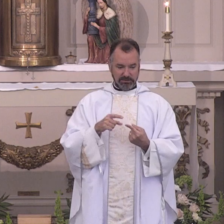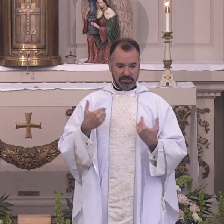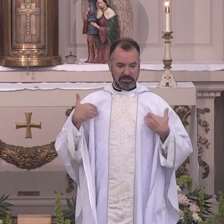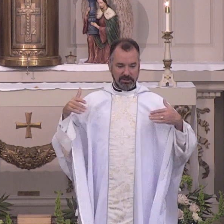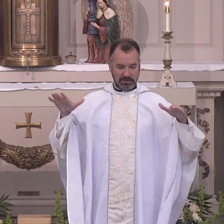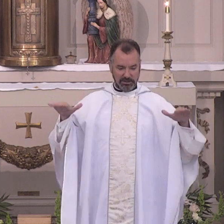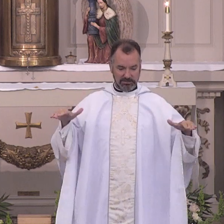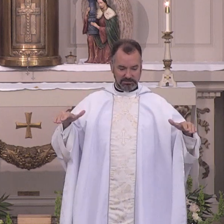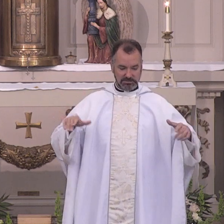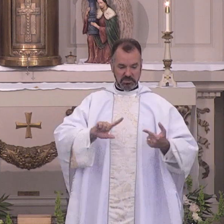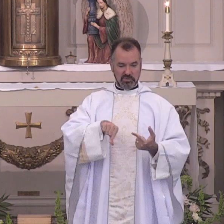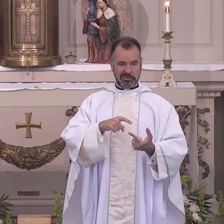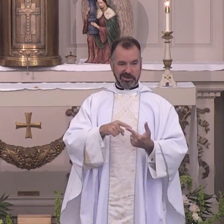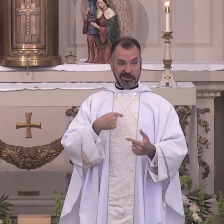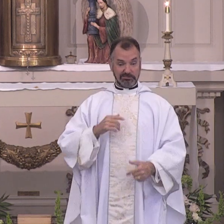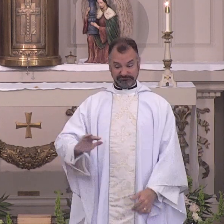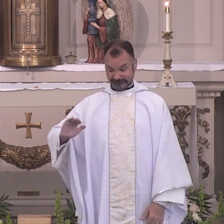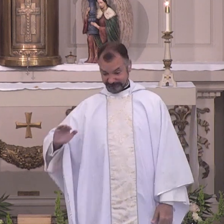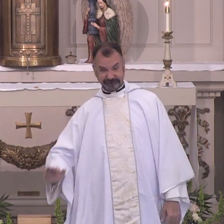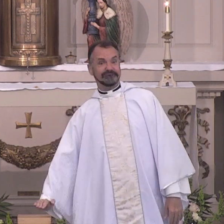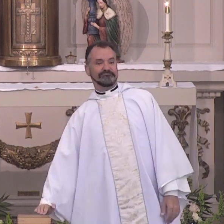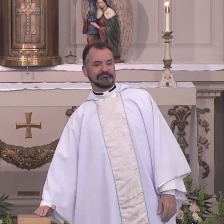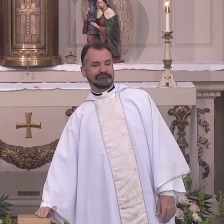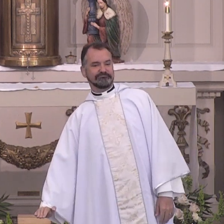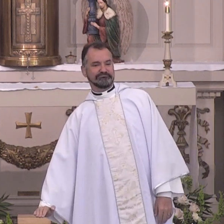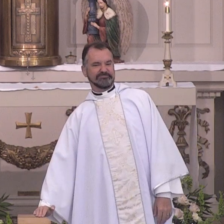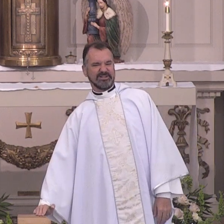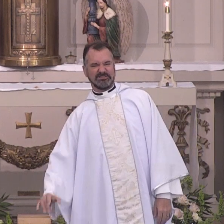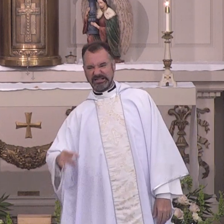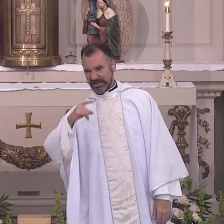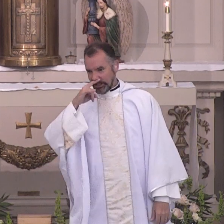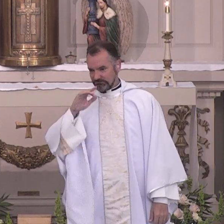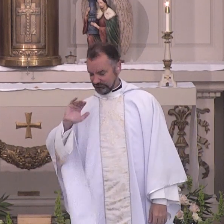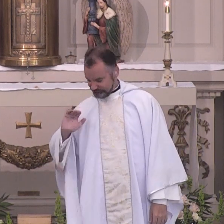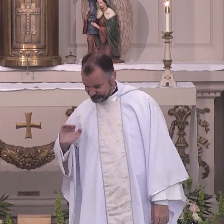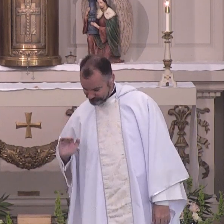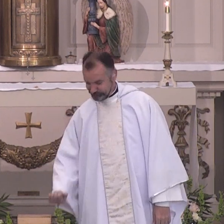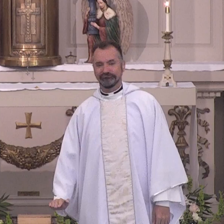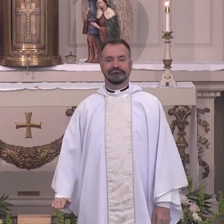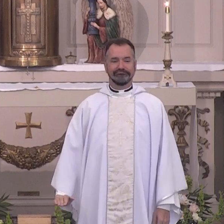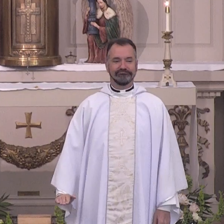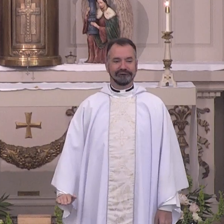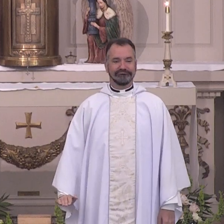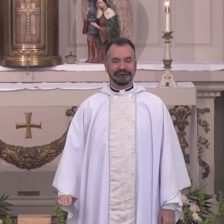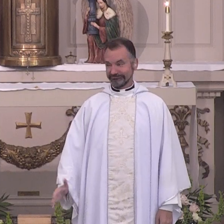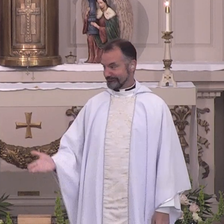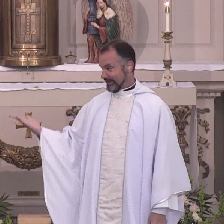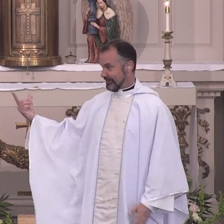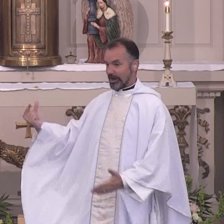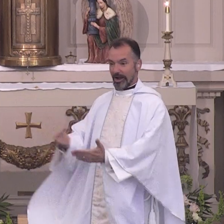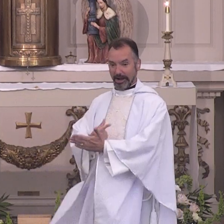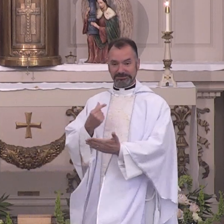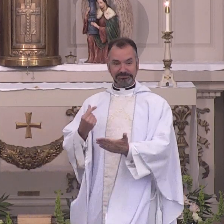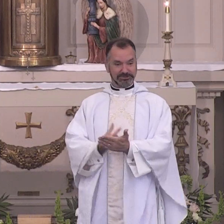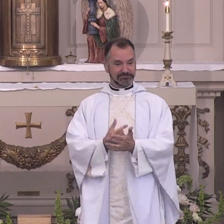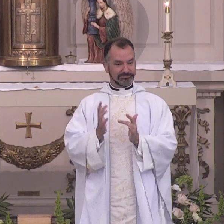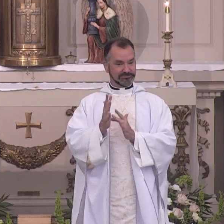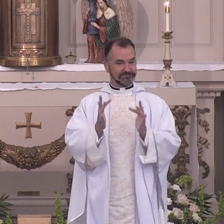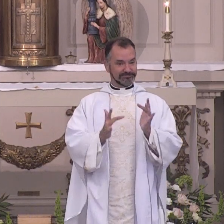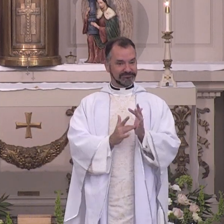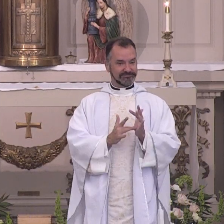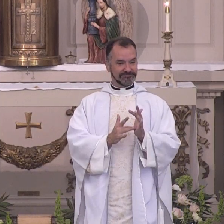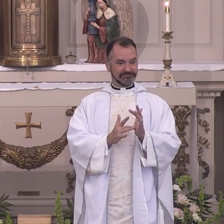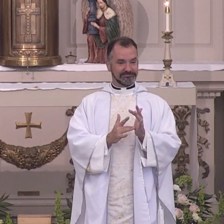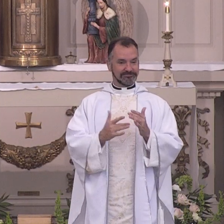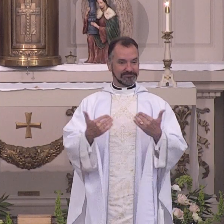When I learned about the angels, I was young. I was a kid. I remember